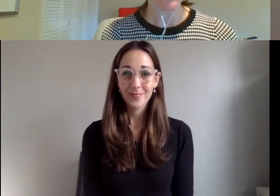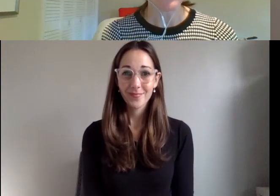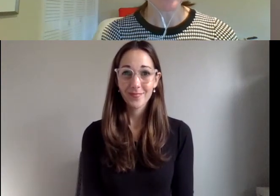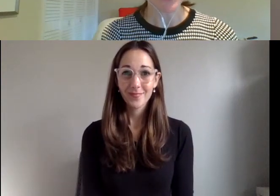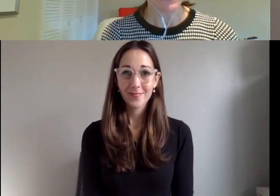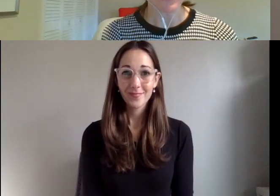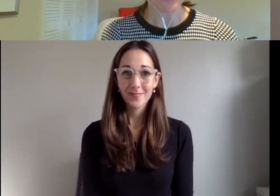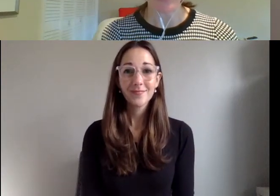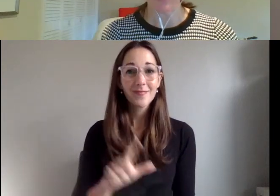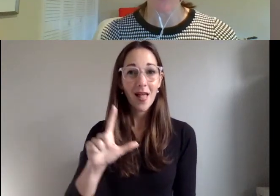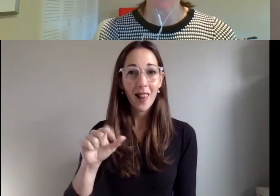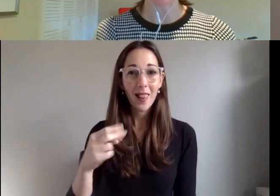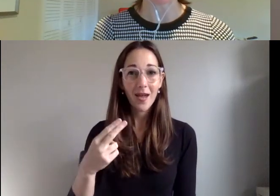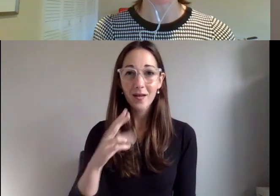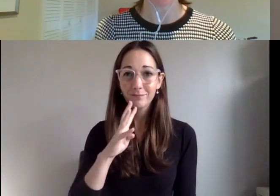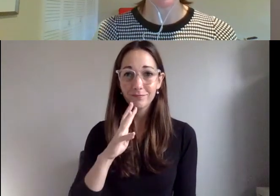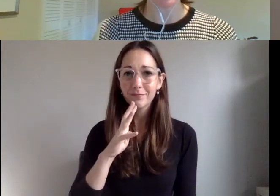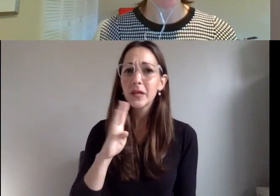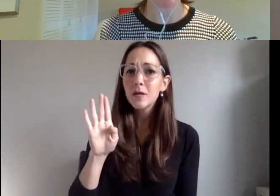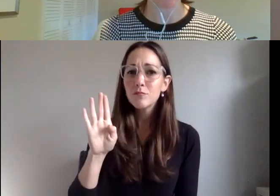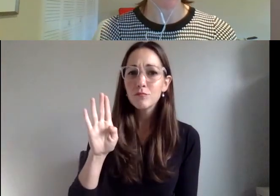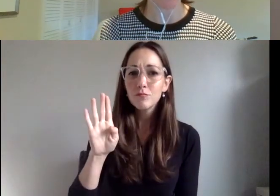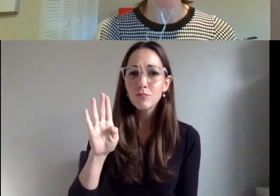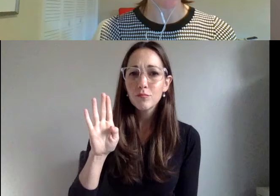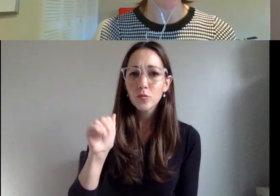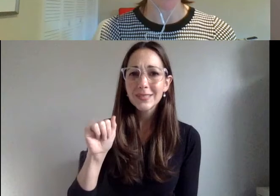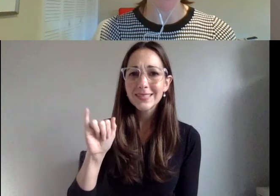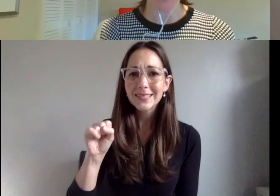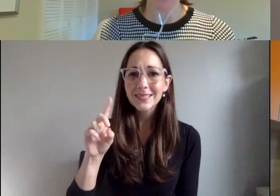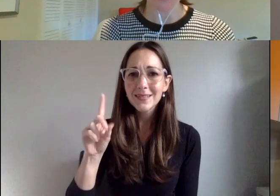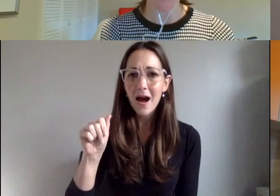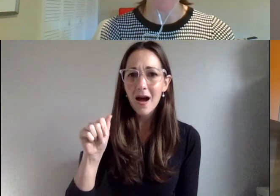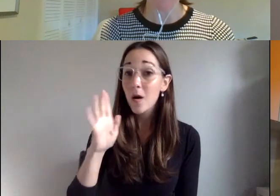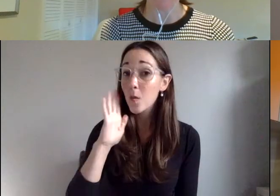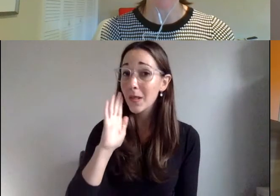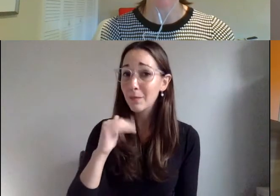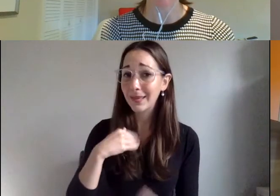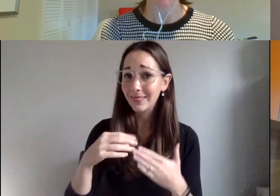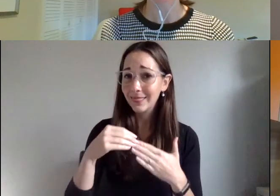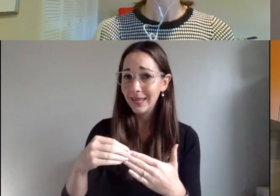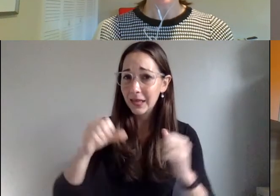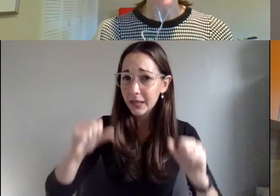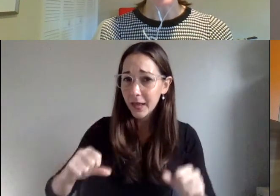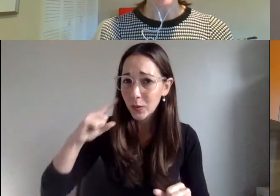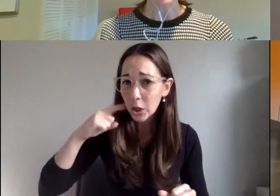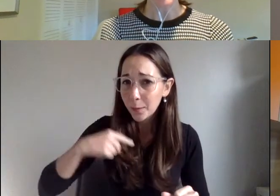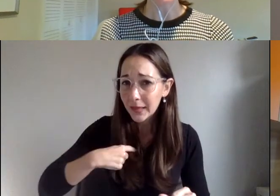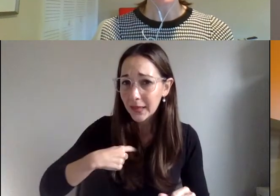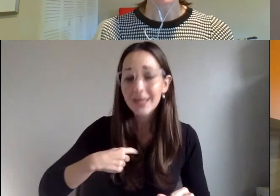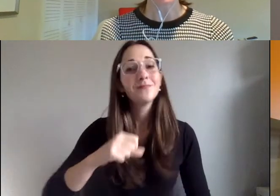And I believe, Brisida, you will be the one leading the presentation for World Vision. Are you able to hear me? Yes, I'm